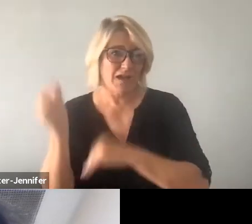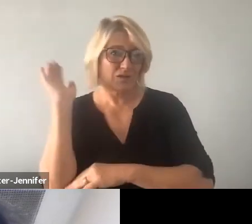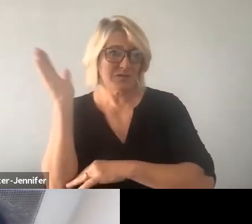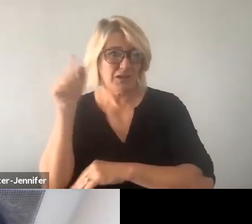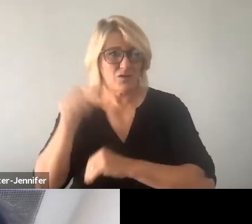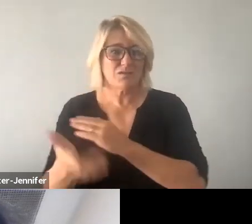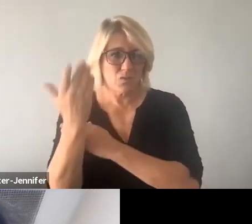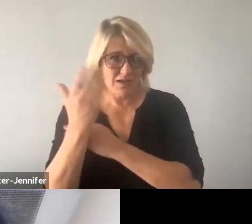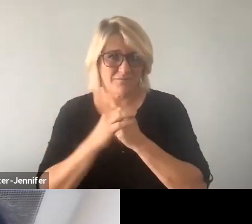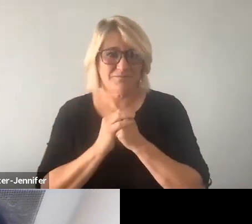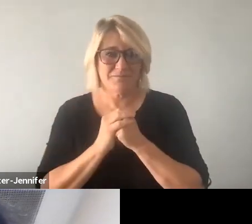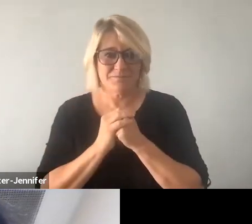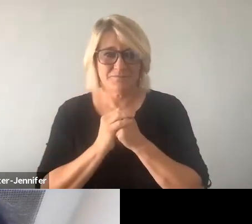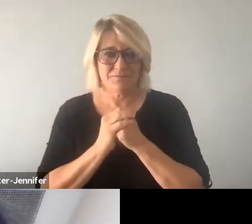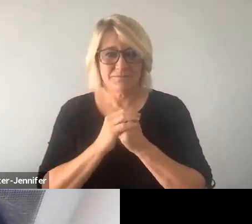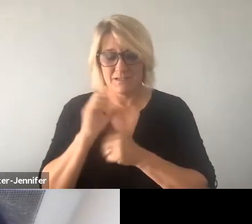morning. Shika,